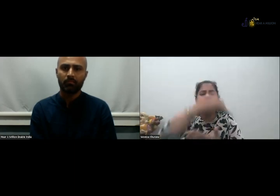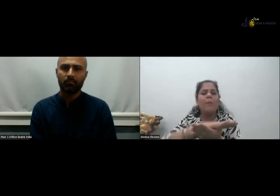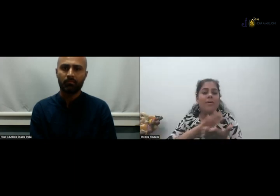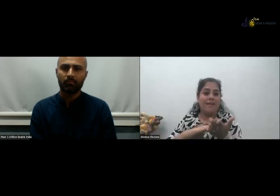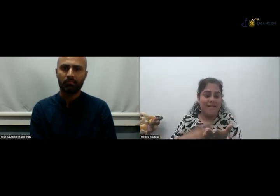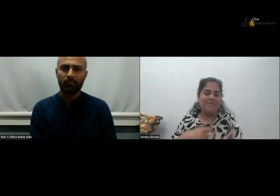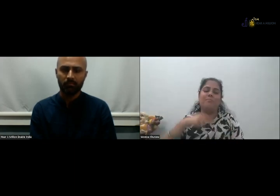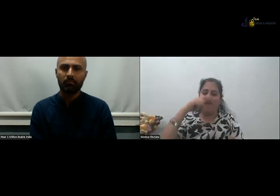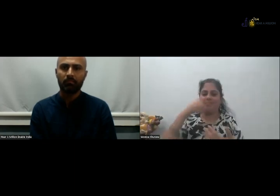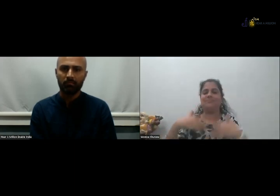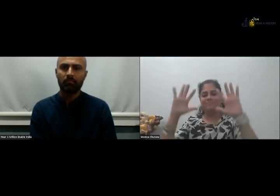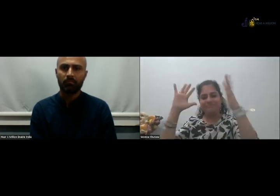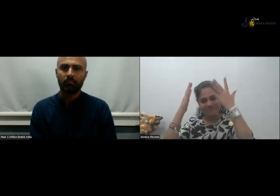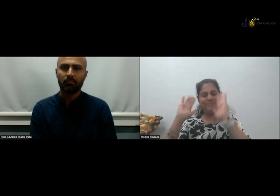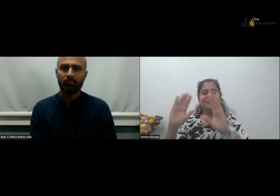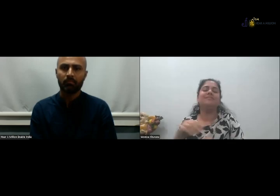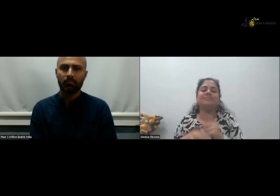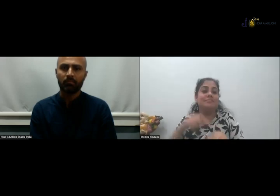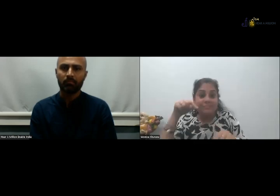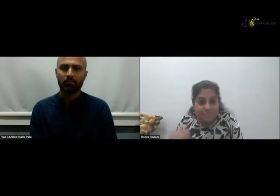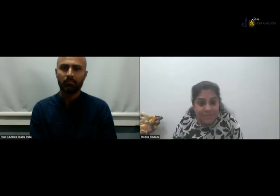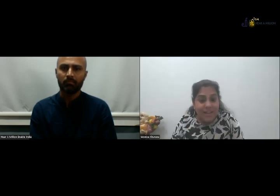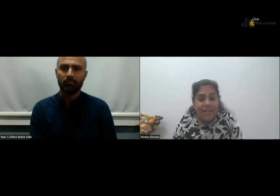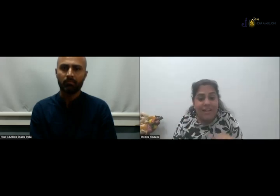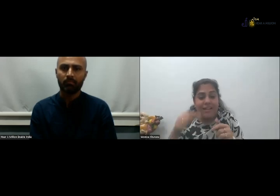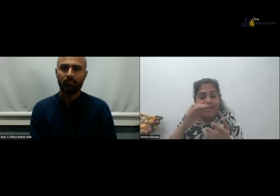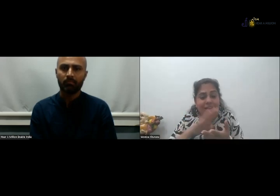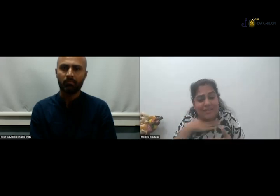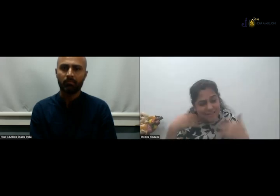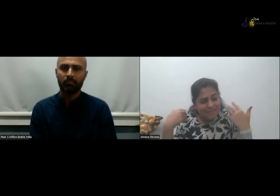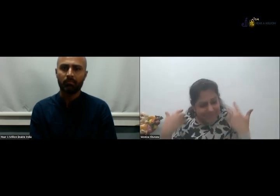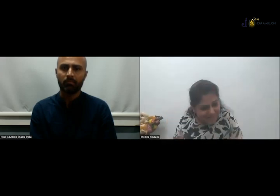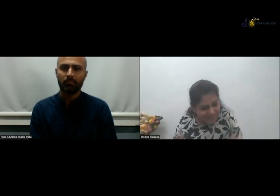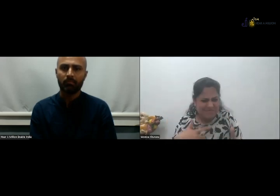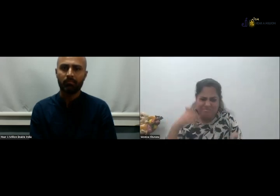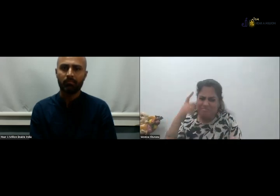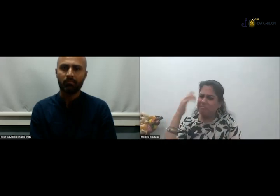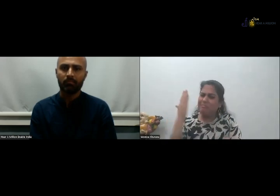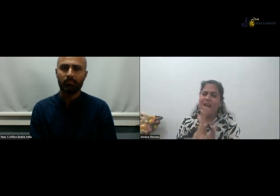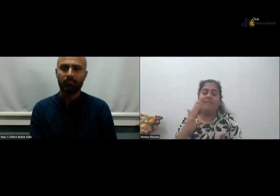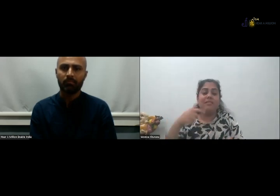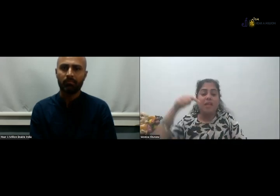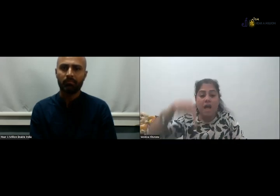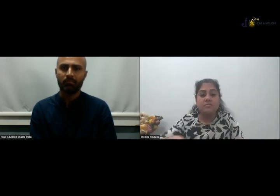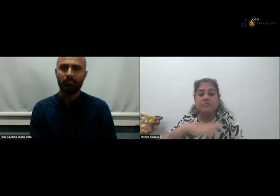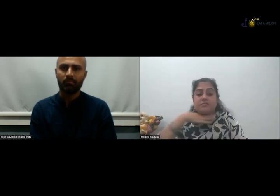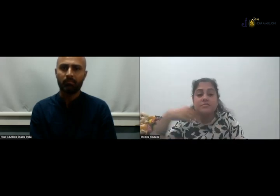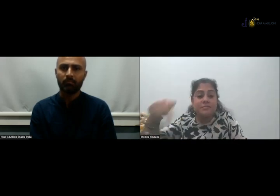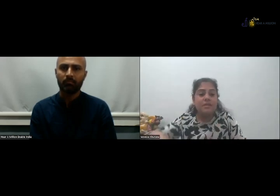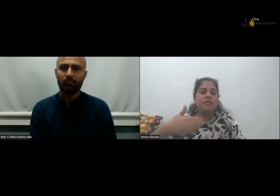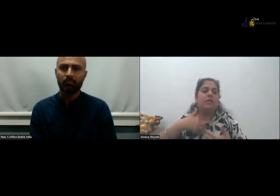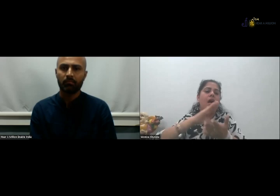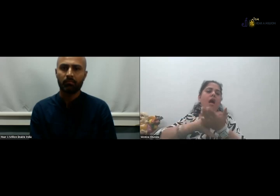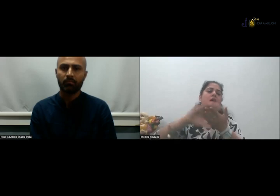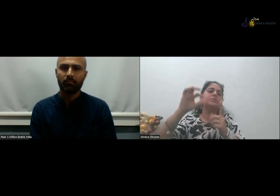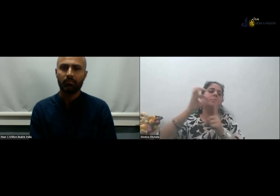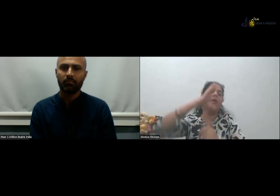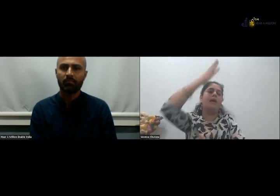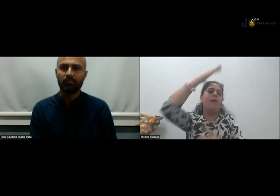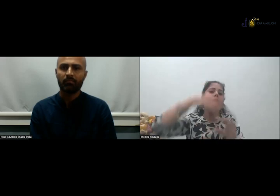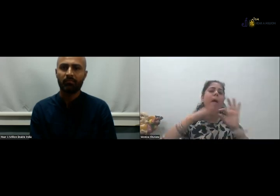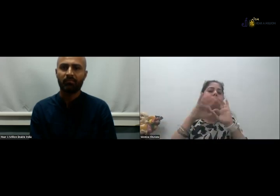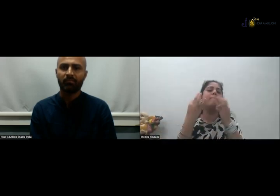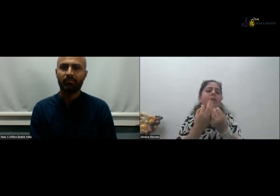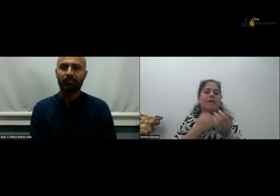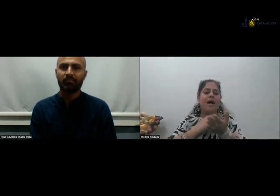has she has become the member of the BCT, Bar Council of Delhi. But now, when she cleared the exam, and now